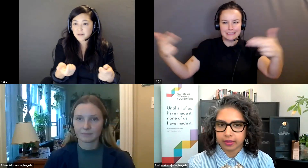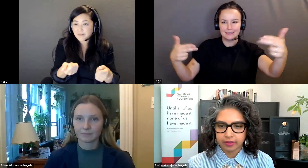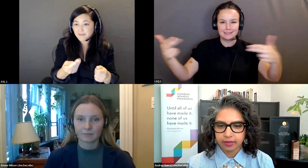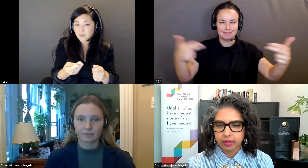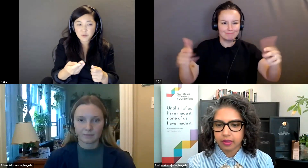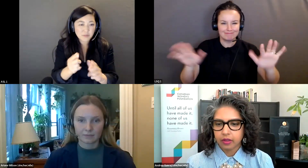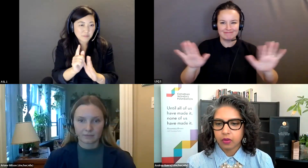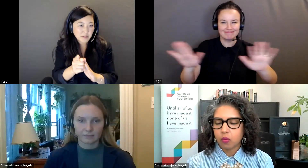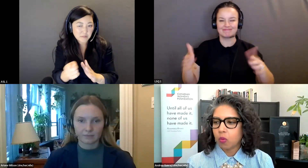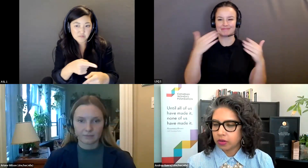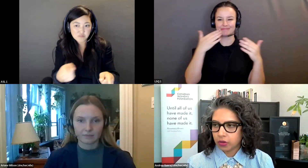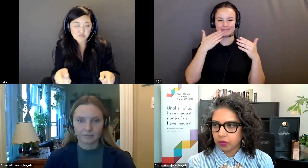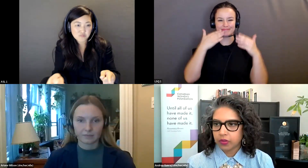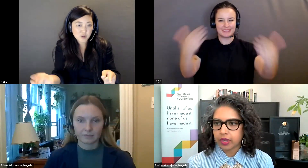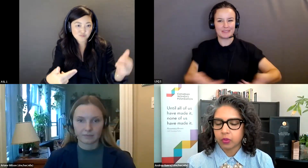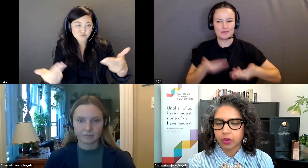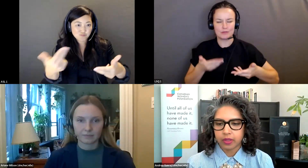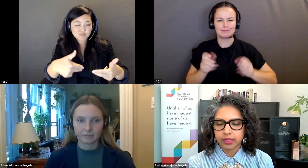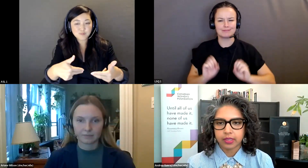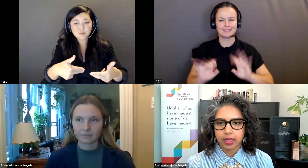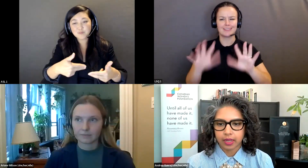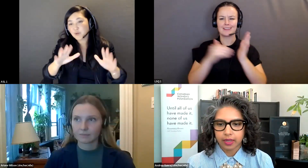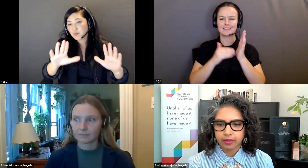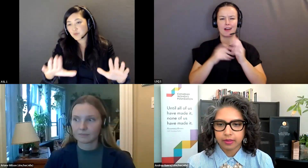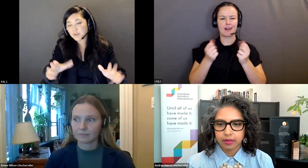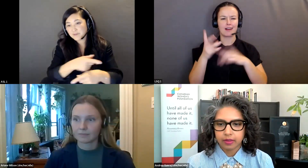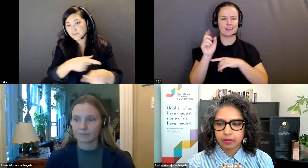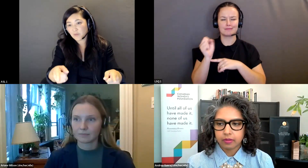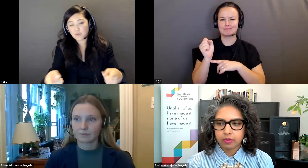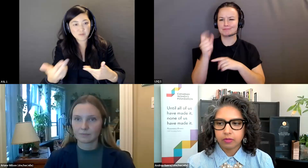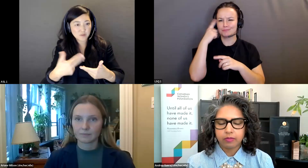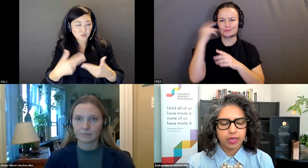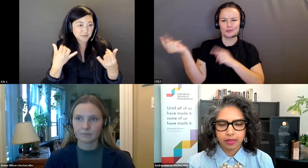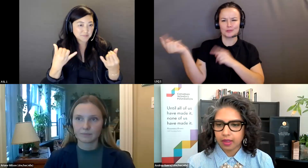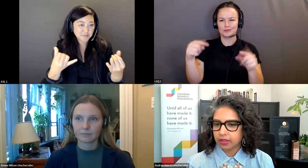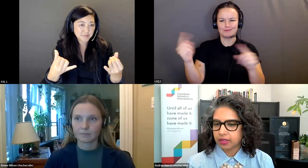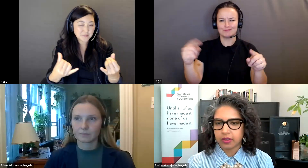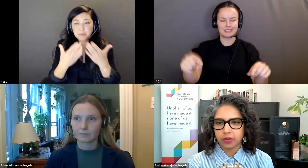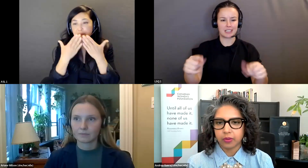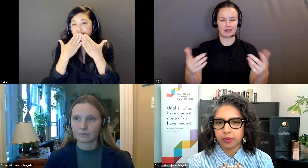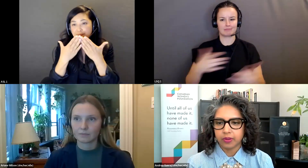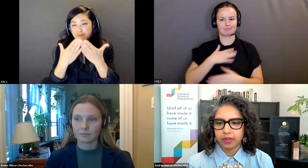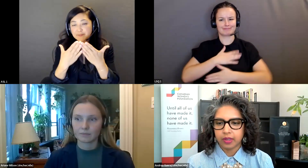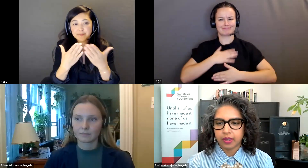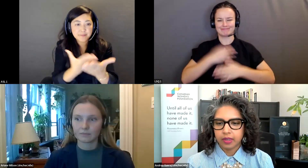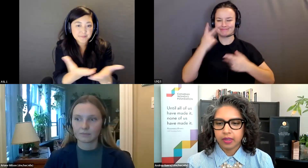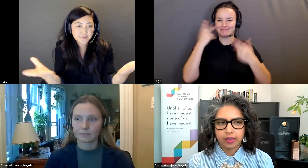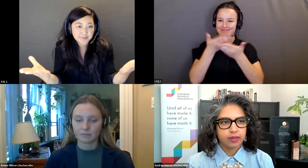join in. Wonderful that you're with us today. Many thanks to you.